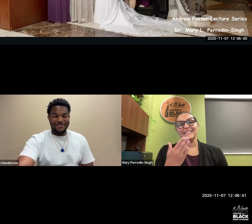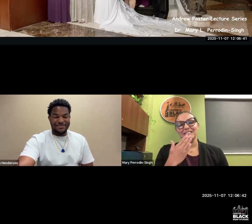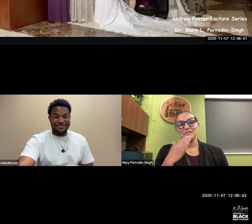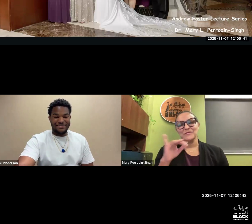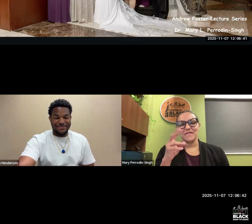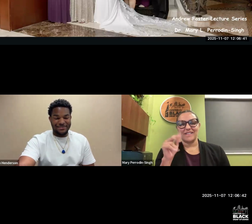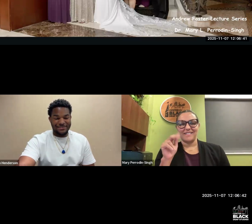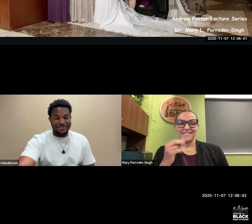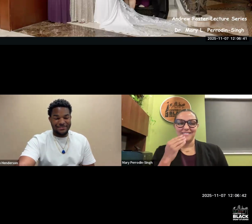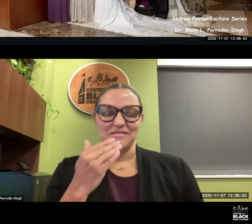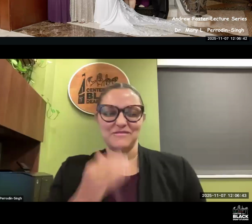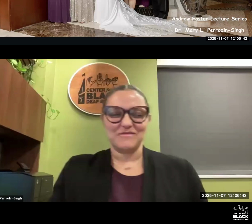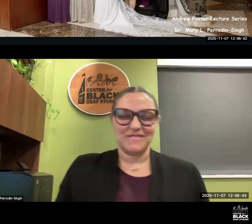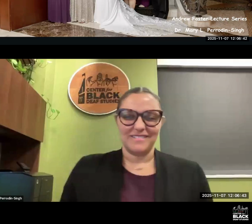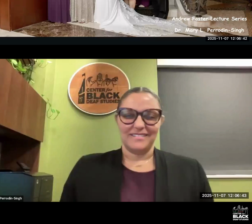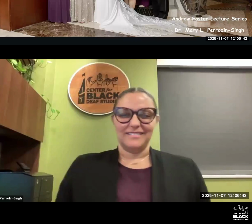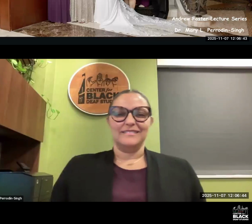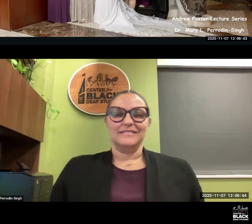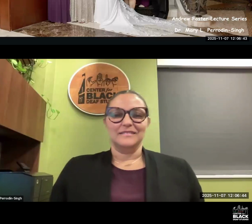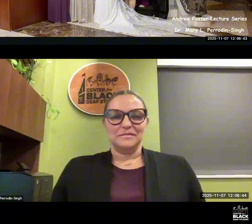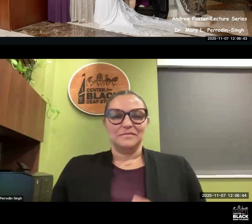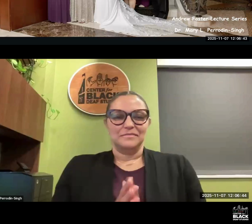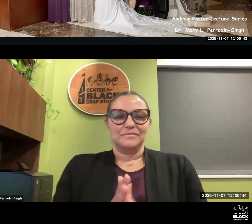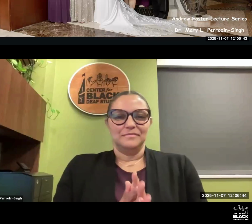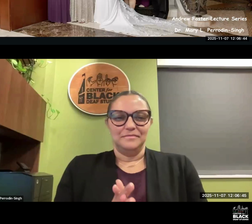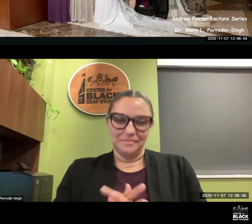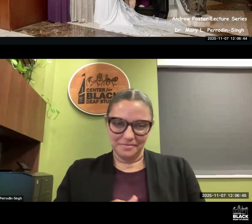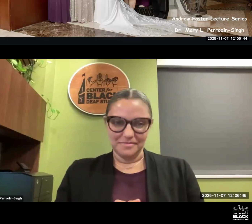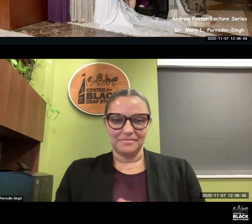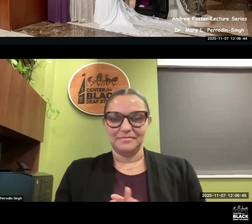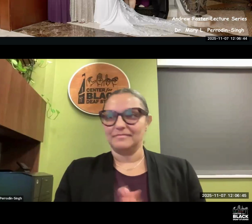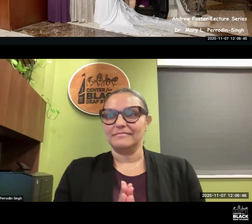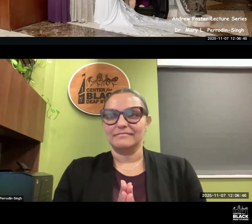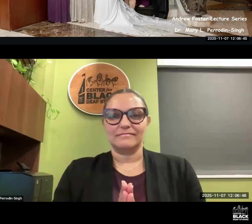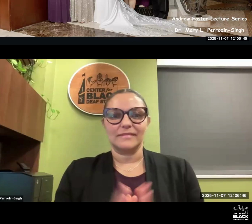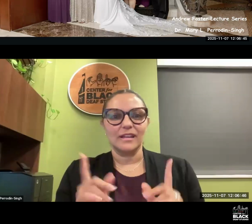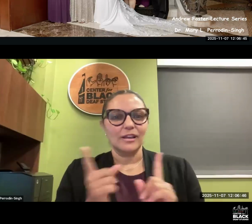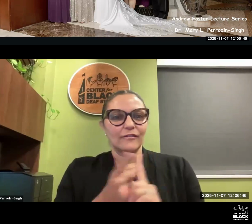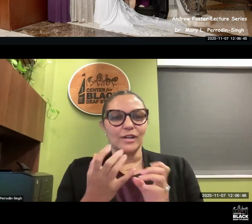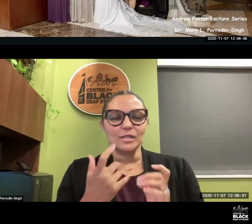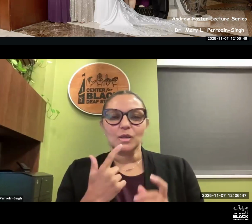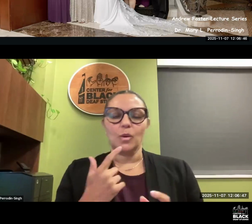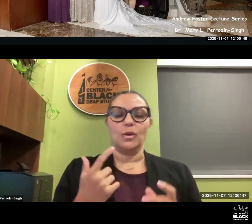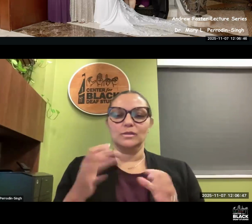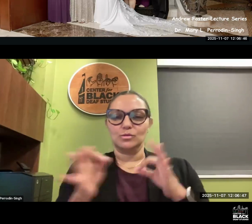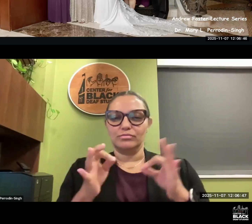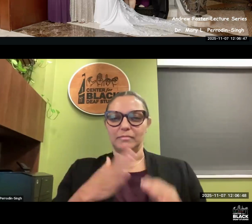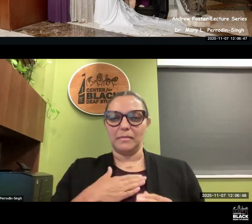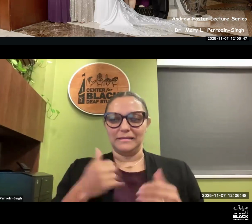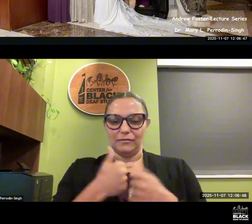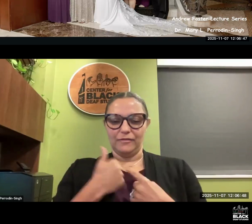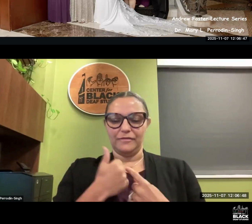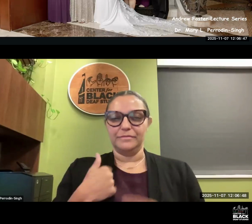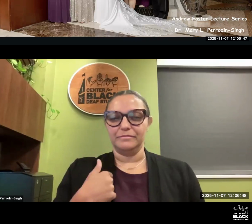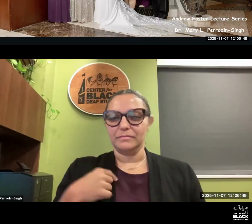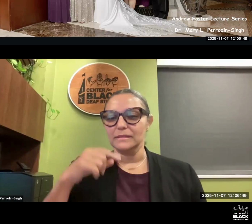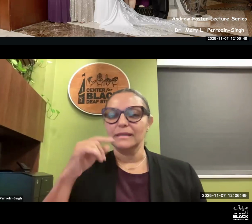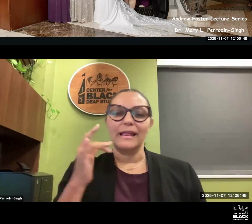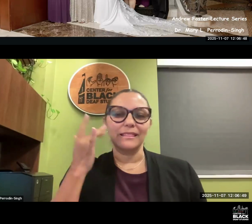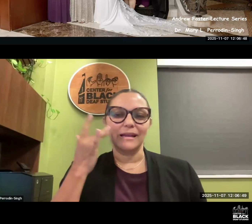The floor is now yours. Thank you so much. Thank you so much, Jovan. First, I'd